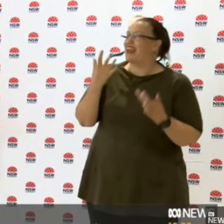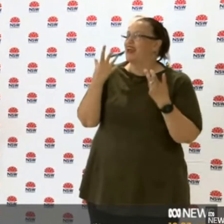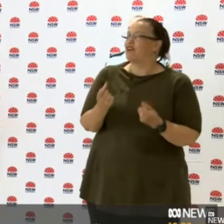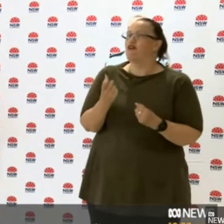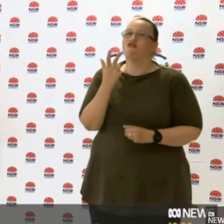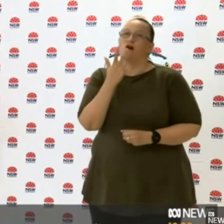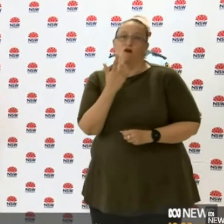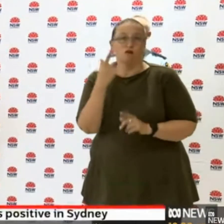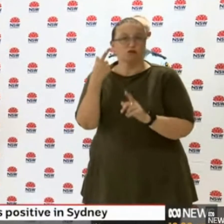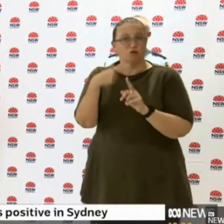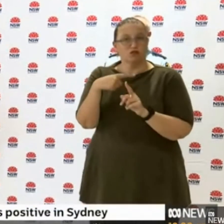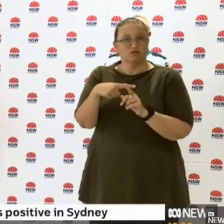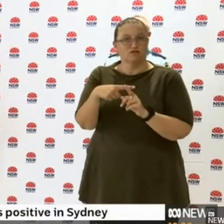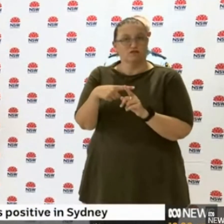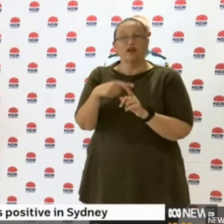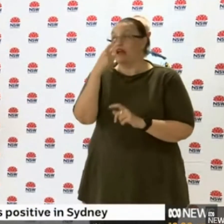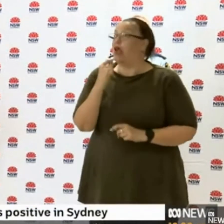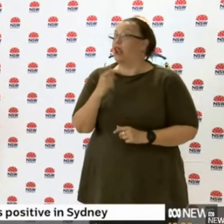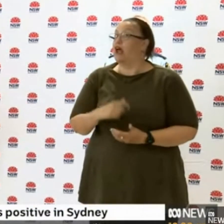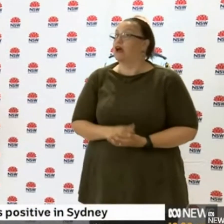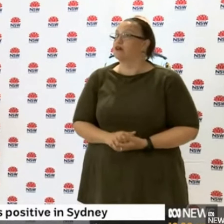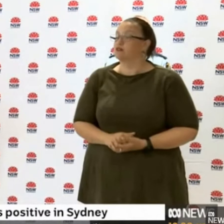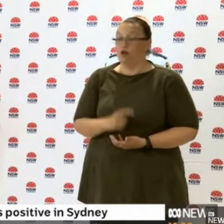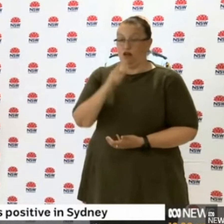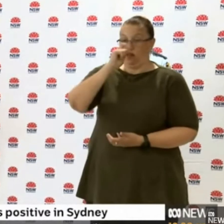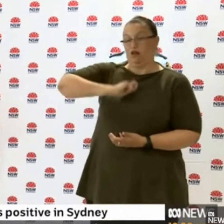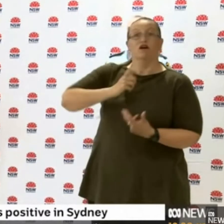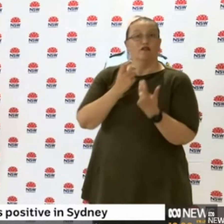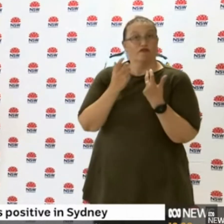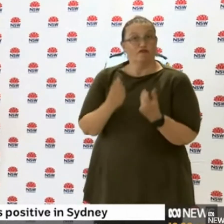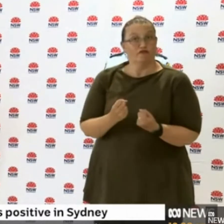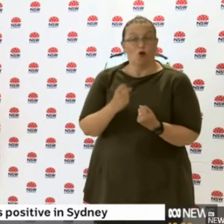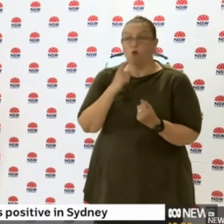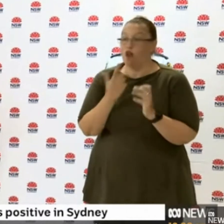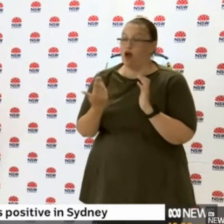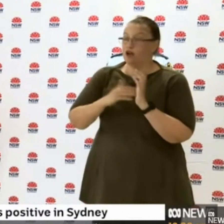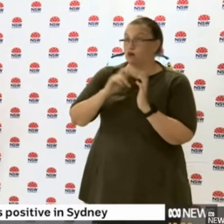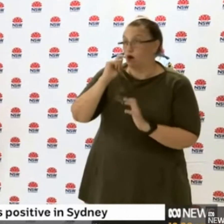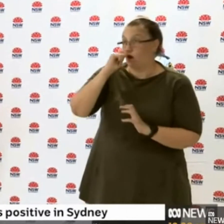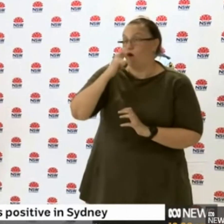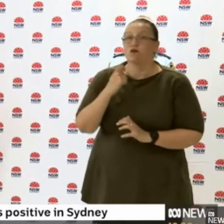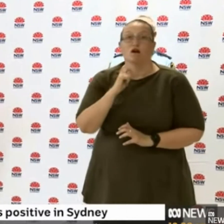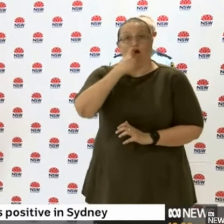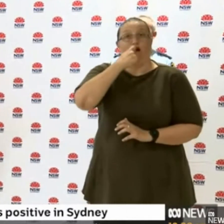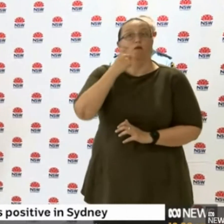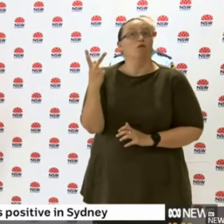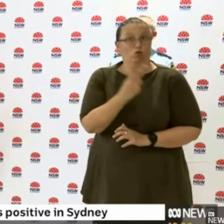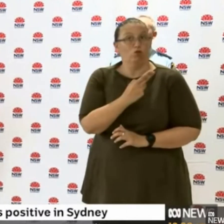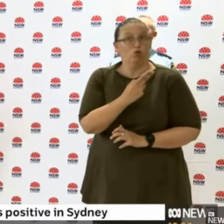tests. So as part of our routine, we validate that with nose and throat swabs. So this result came